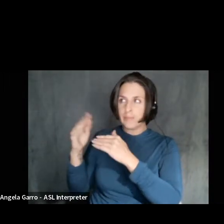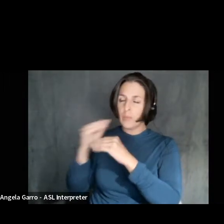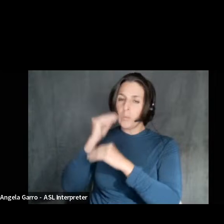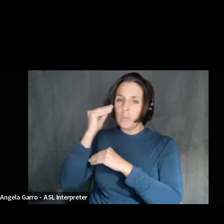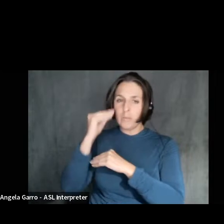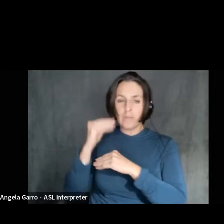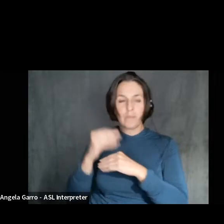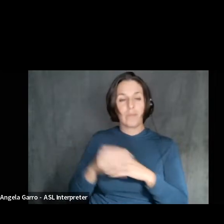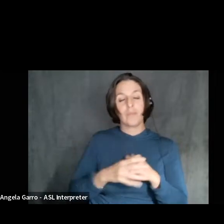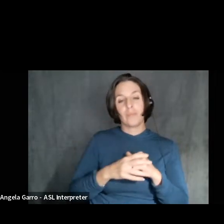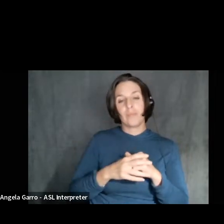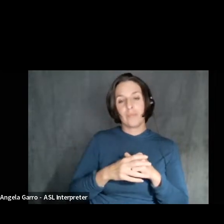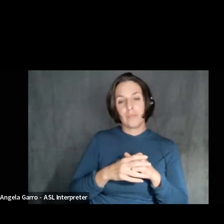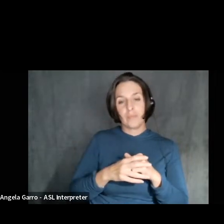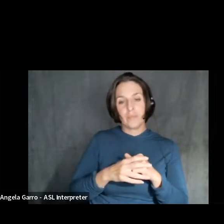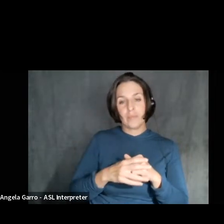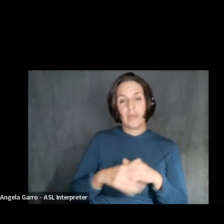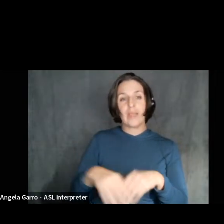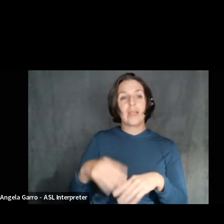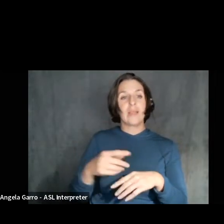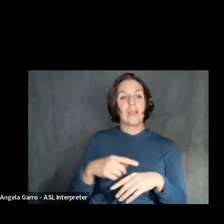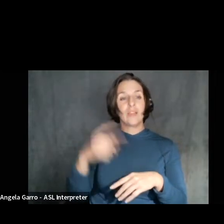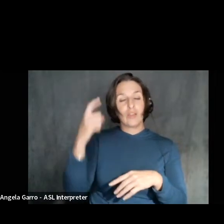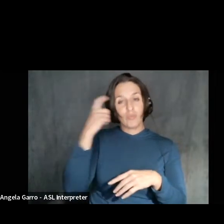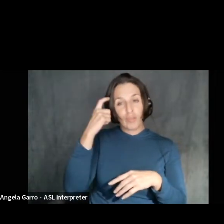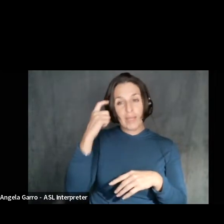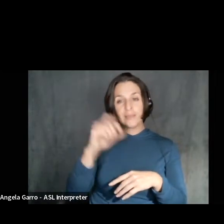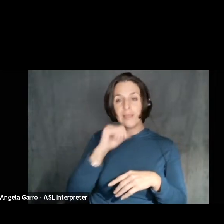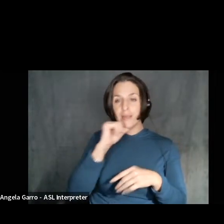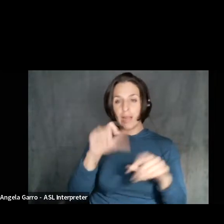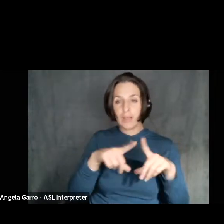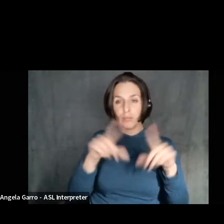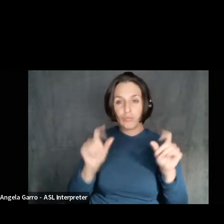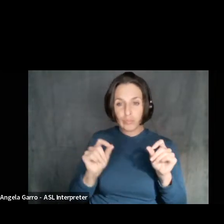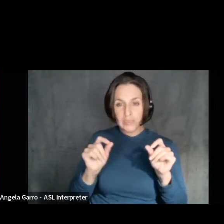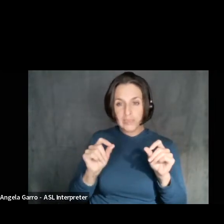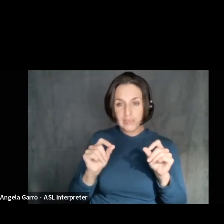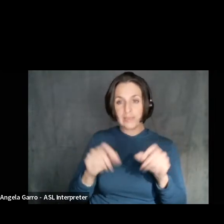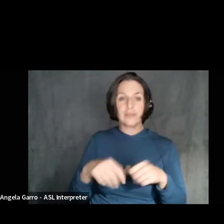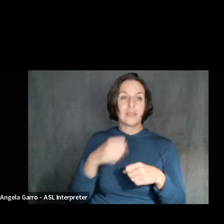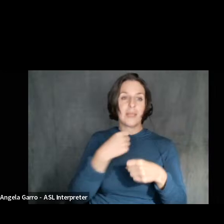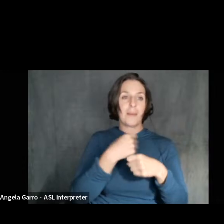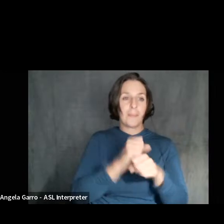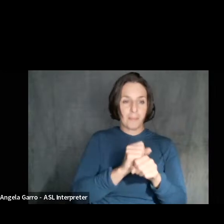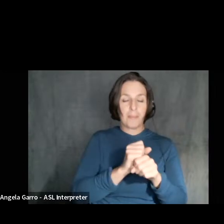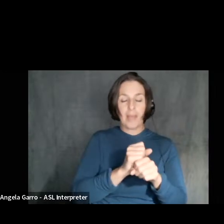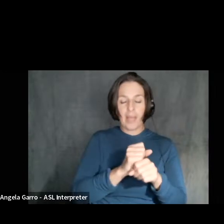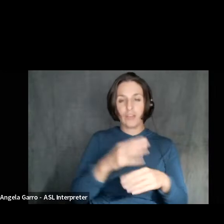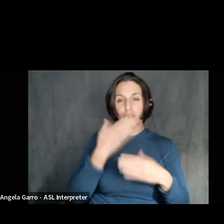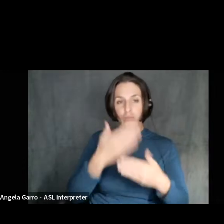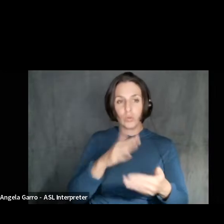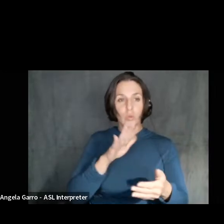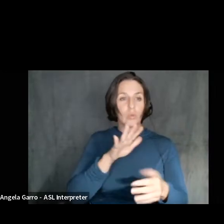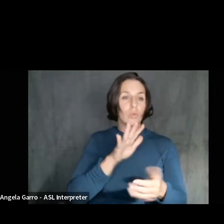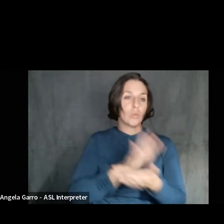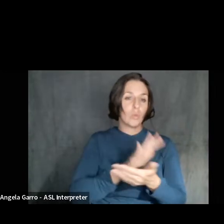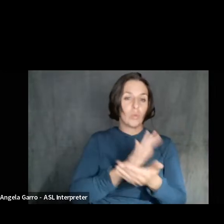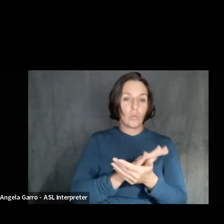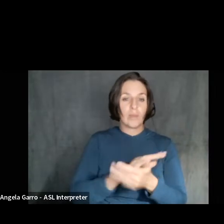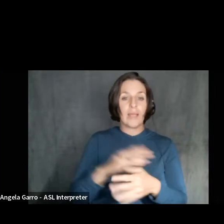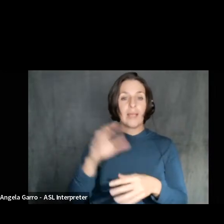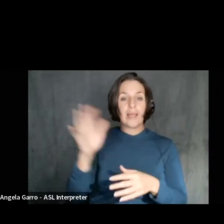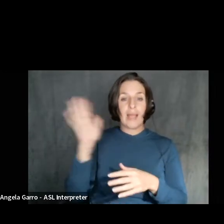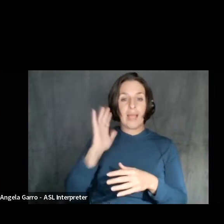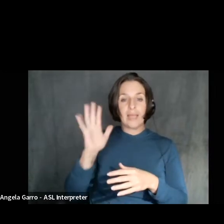inferior qualifications. Brains, not bricks, and mortar make an efficient school. Ex-President Eliot of Harvard once